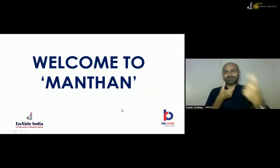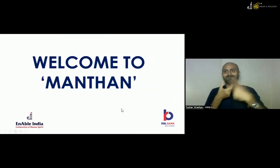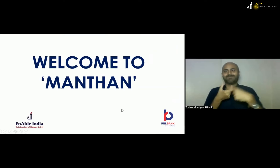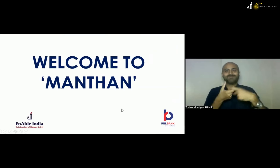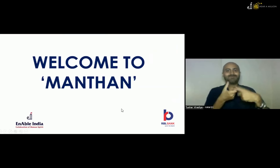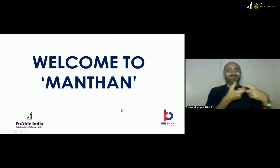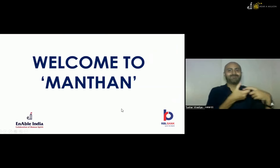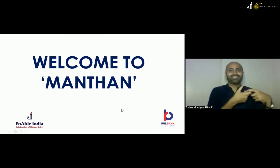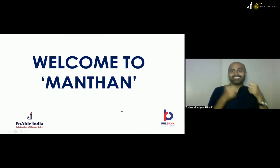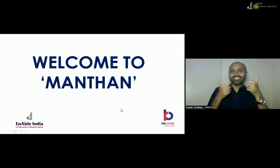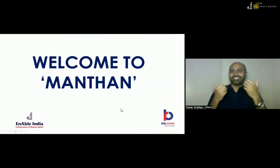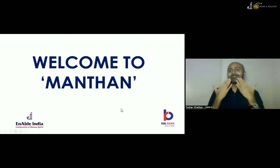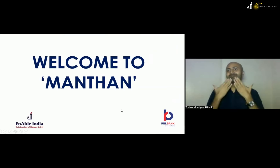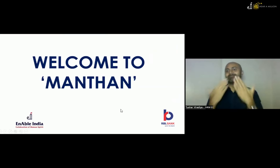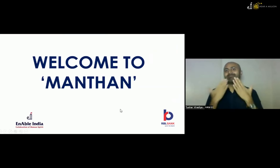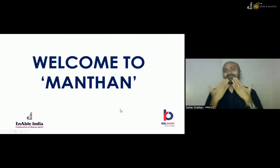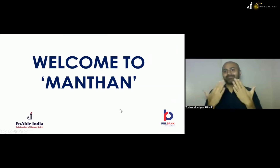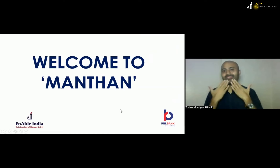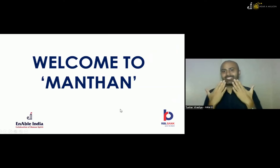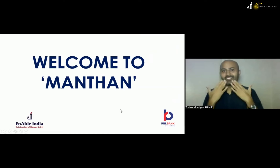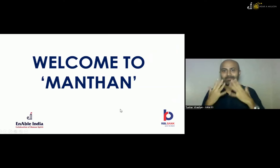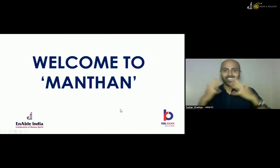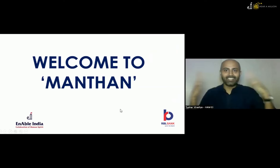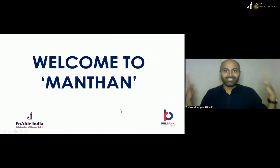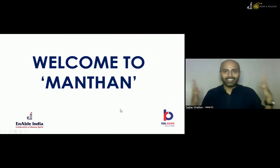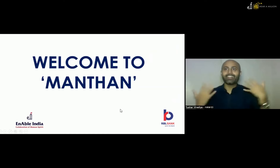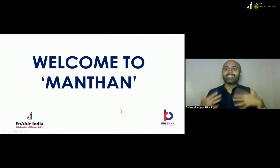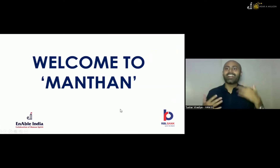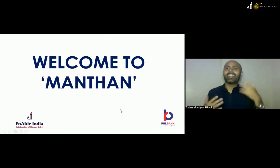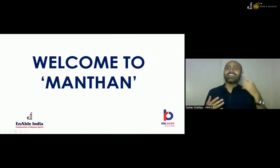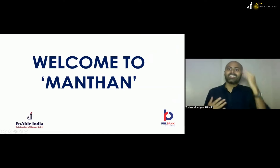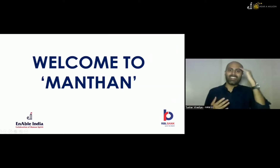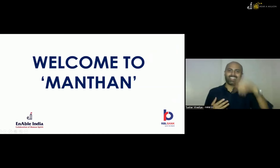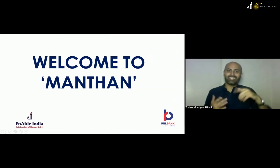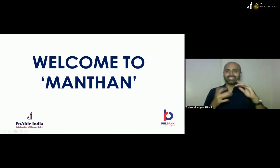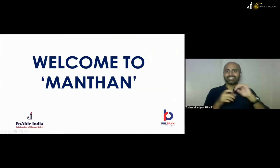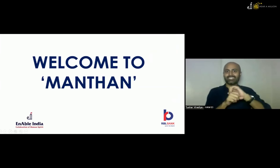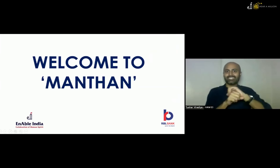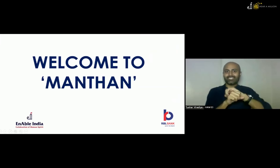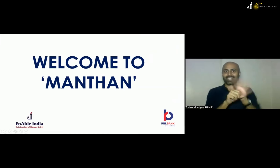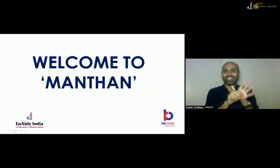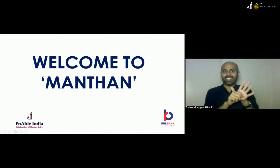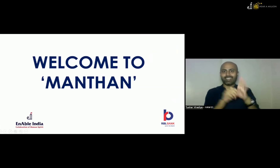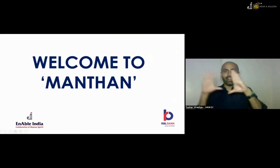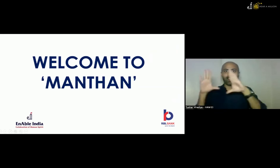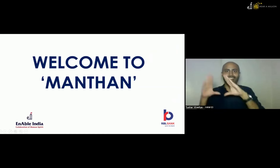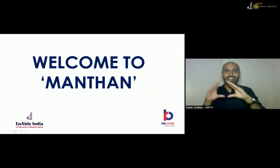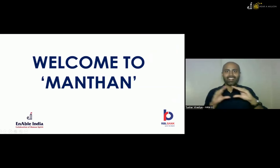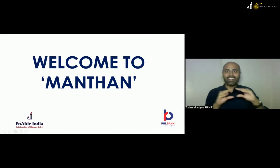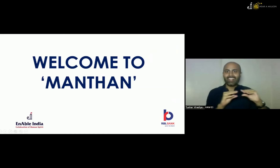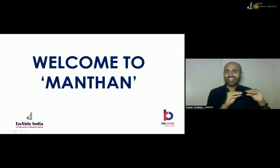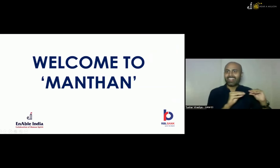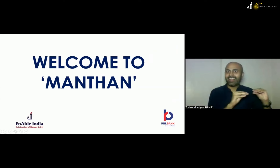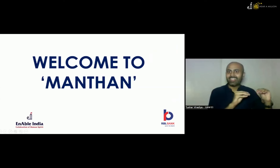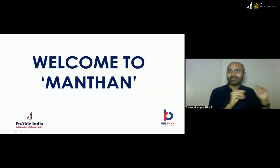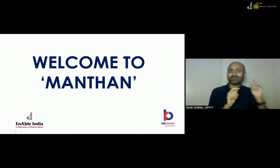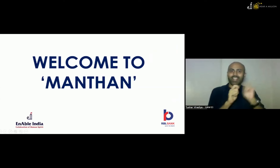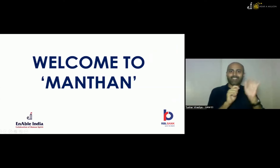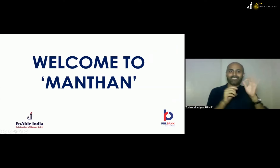So we would like to welcome everyone to Manthan. Thank you so much. Thank you once again.